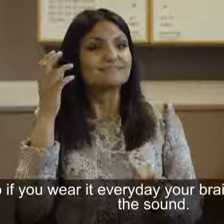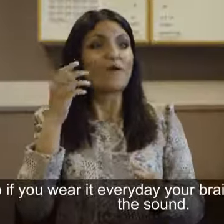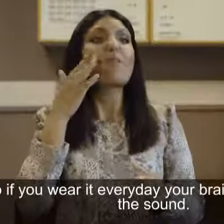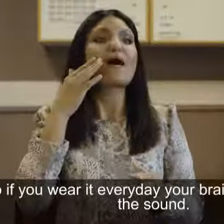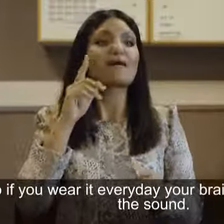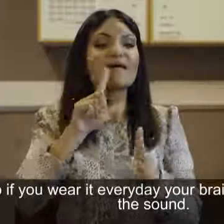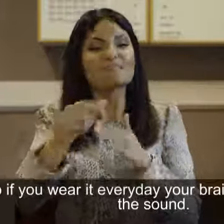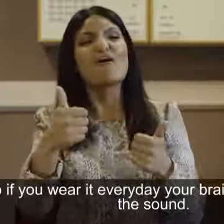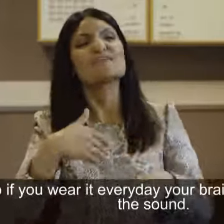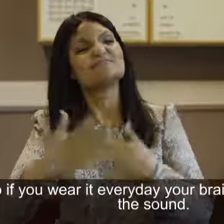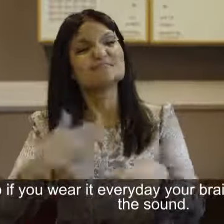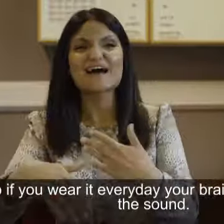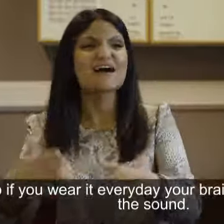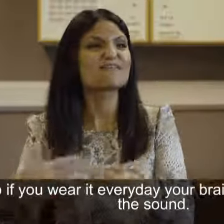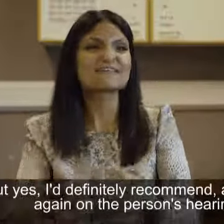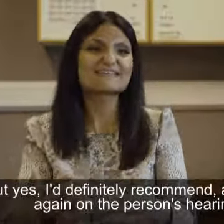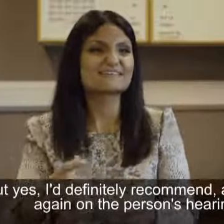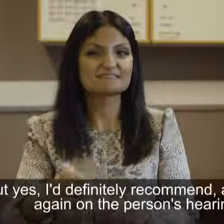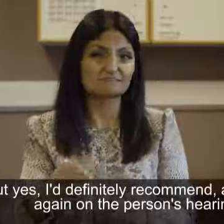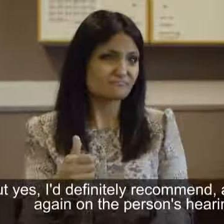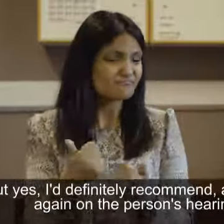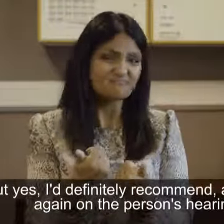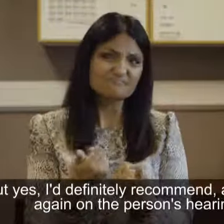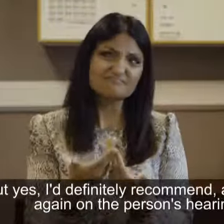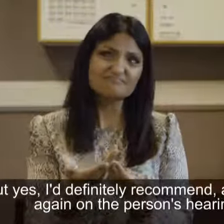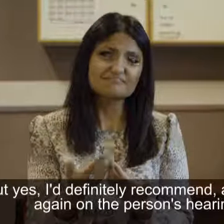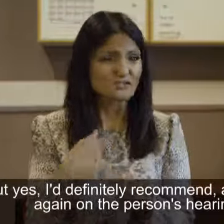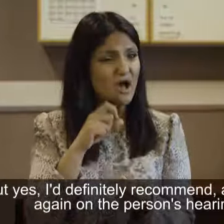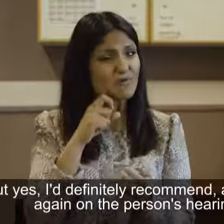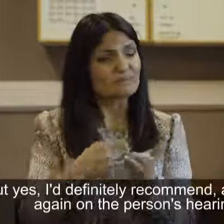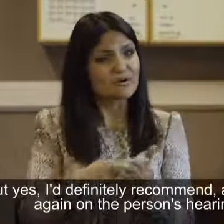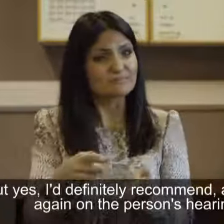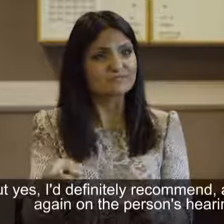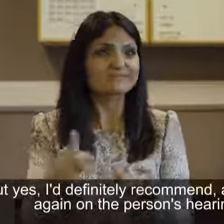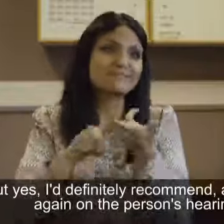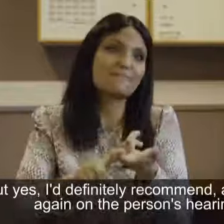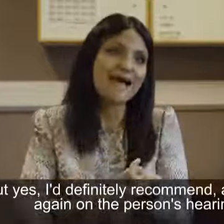your brain gets used to the sound. But yes, I definitely recommend, and it depends again on the